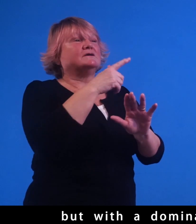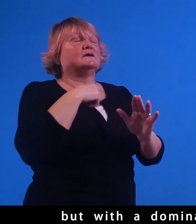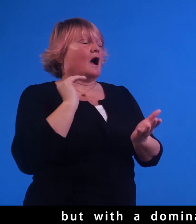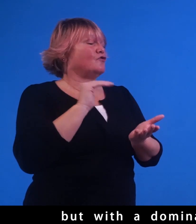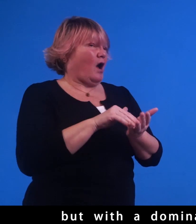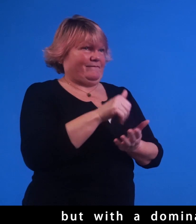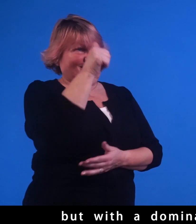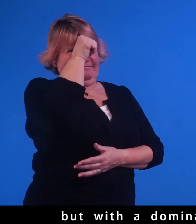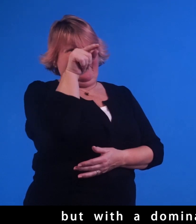Edinburgh.